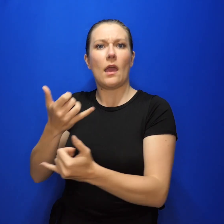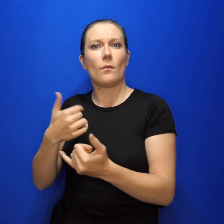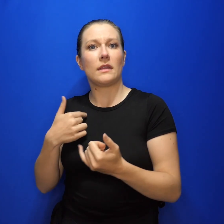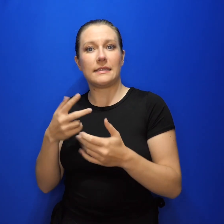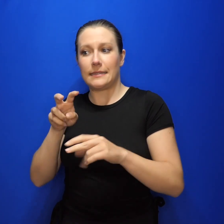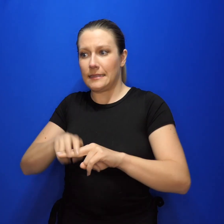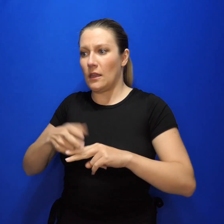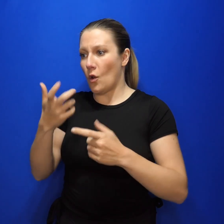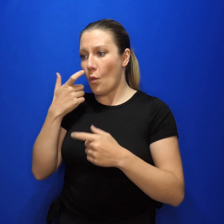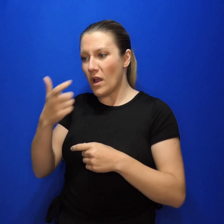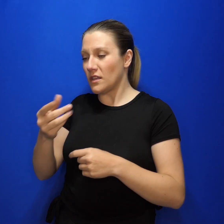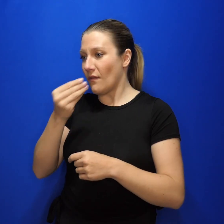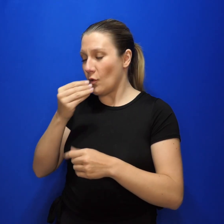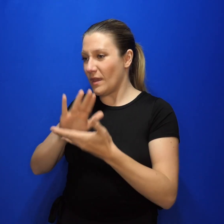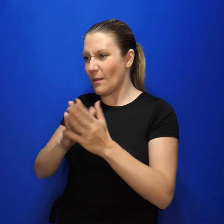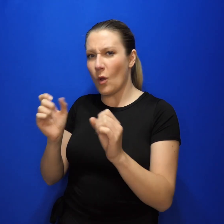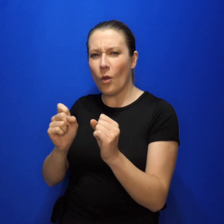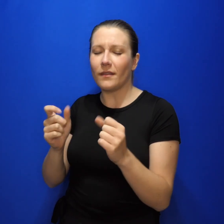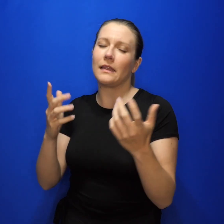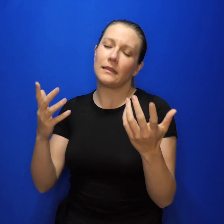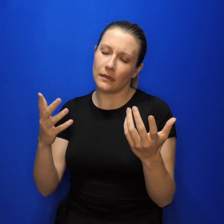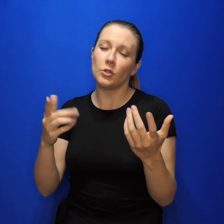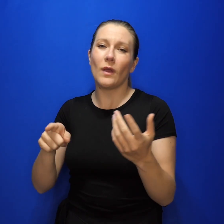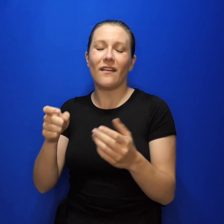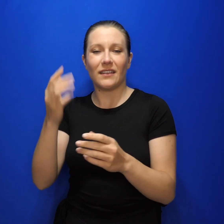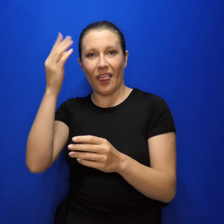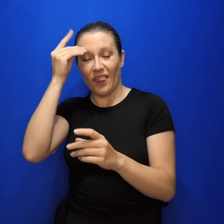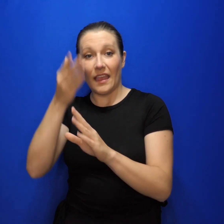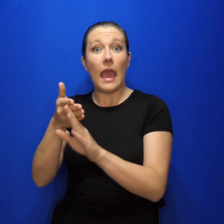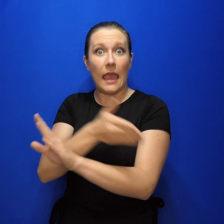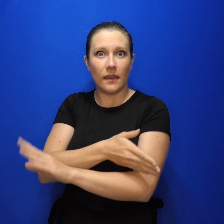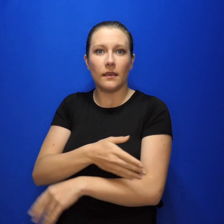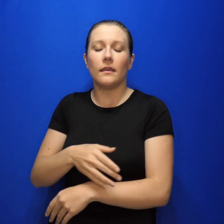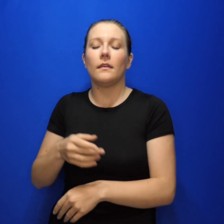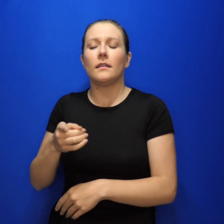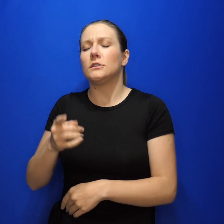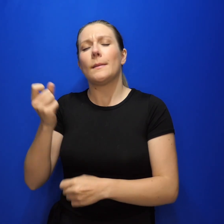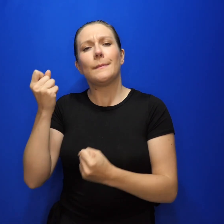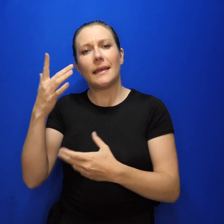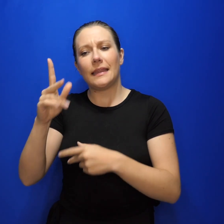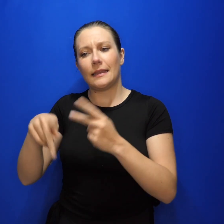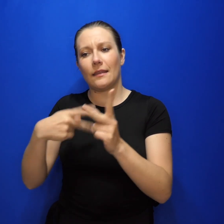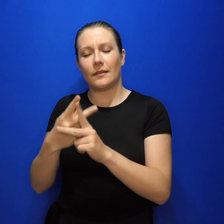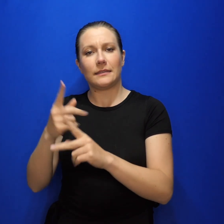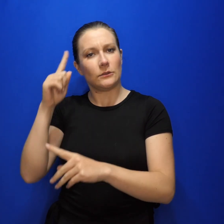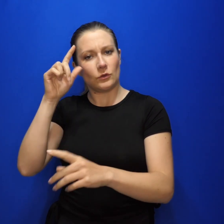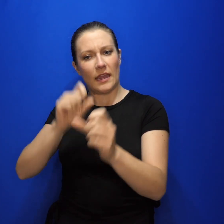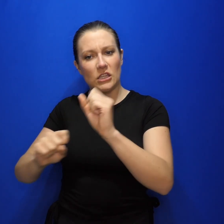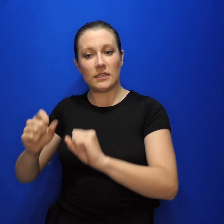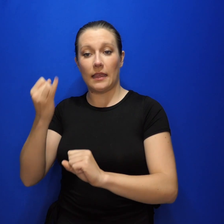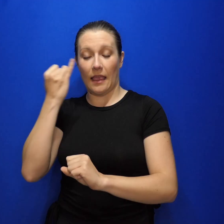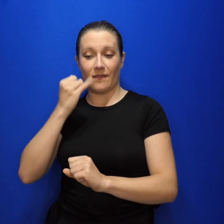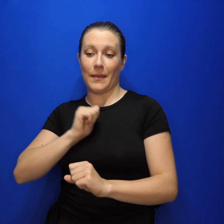sit and watch the food get cold? I'm not going to. You do have to think ahead. I'll tell you, there's all kinds of strategies. If we're on our way to a